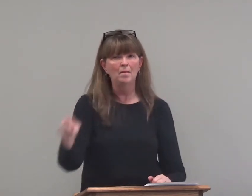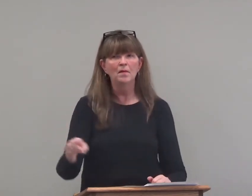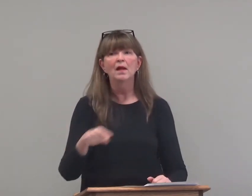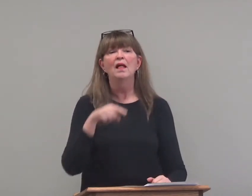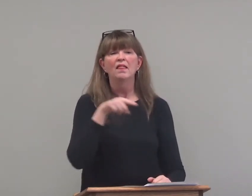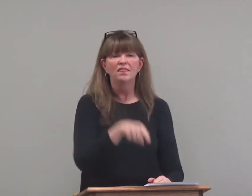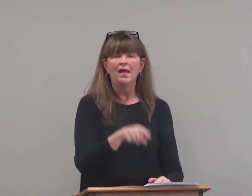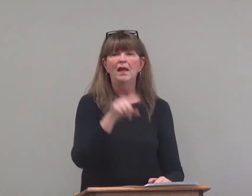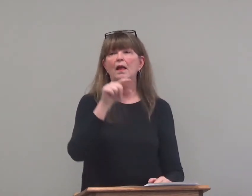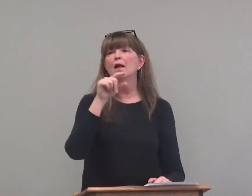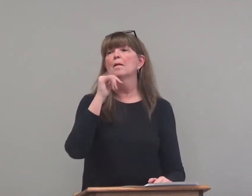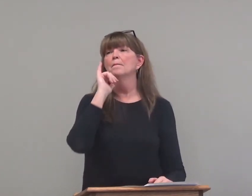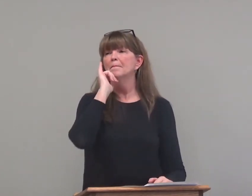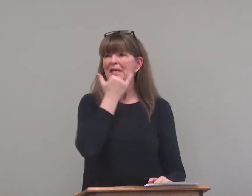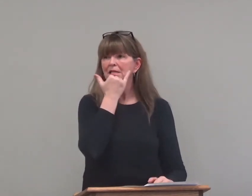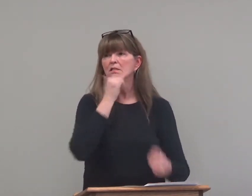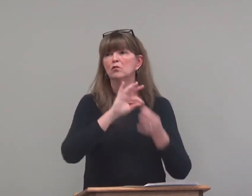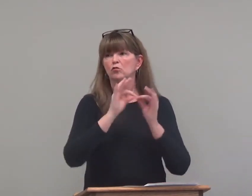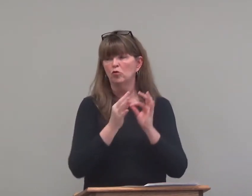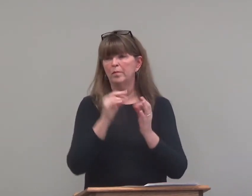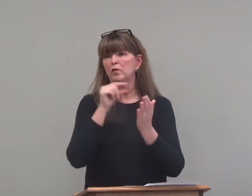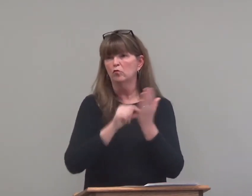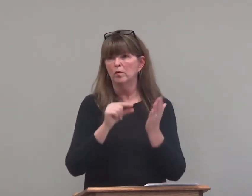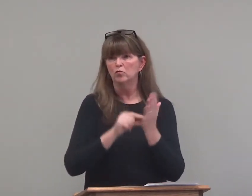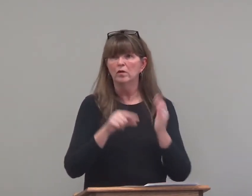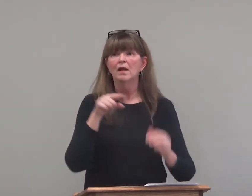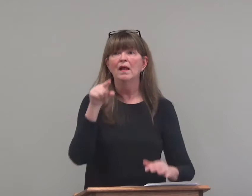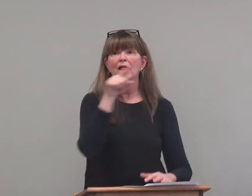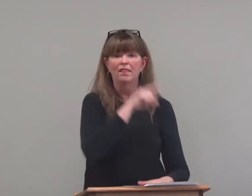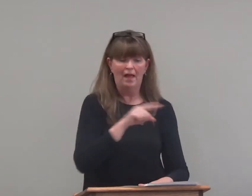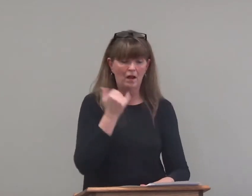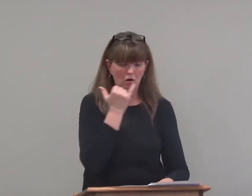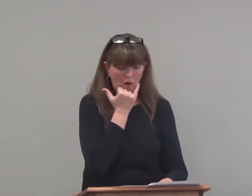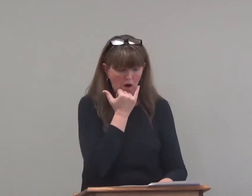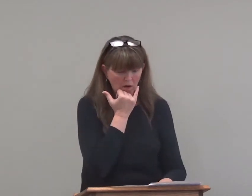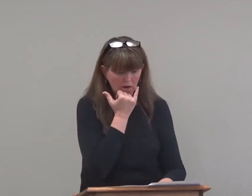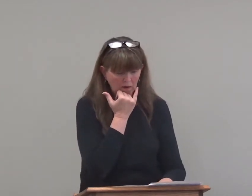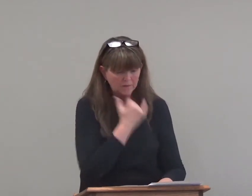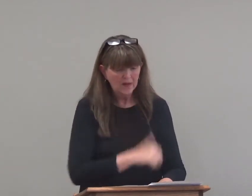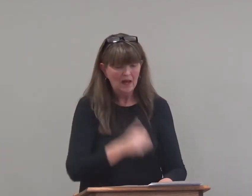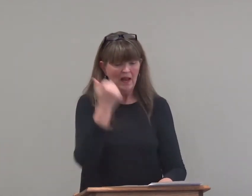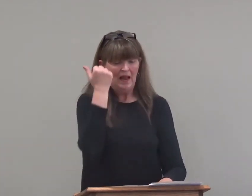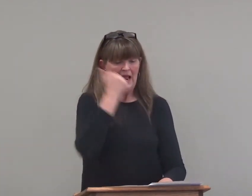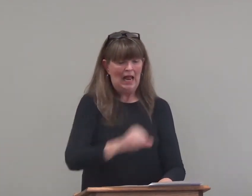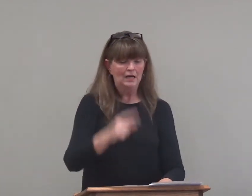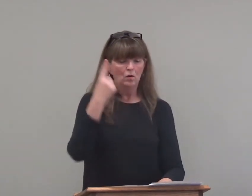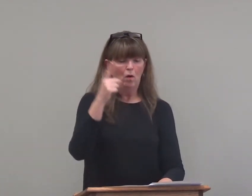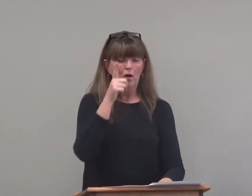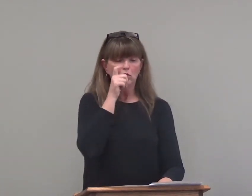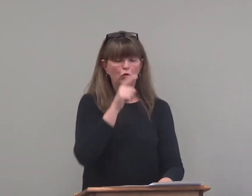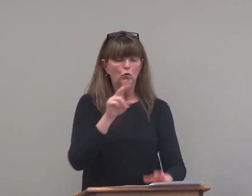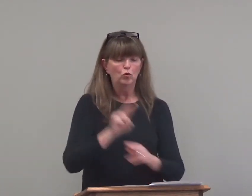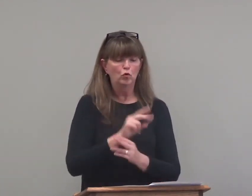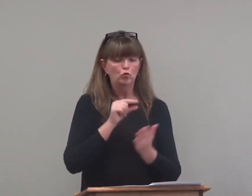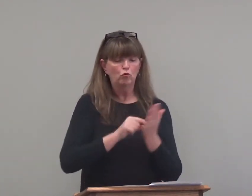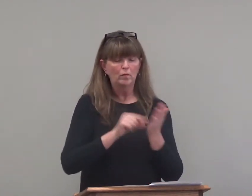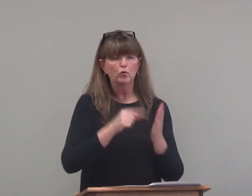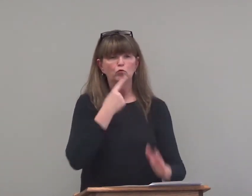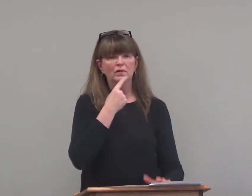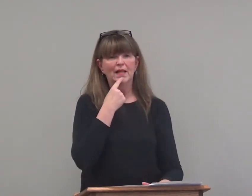that other races, that person is misinterpreting scripture, and they're just plain wrong. Anyone who